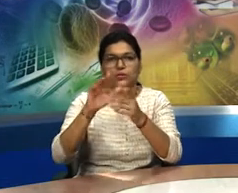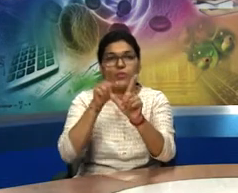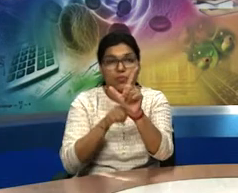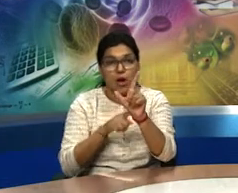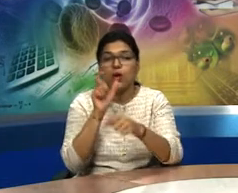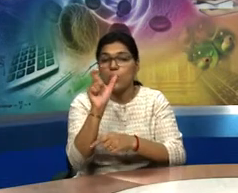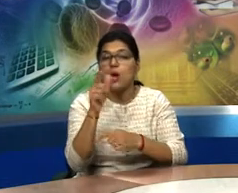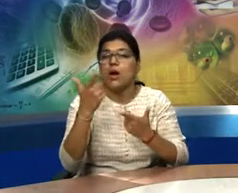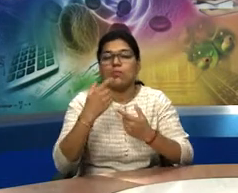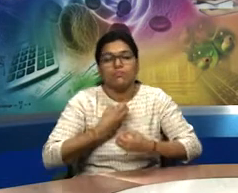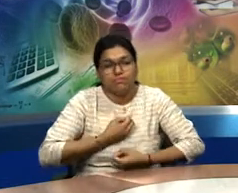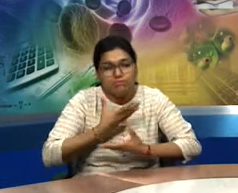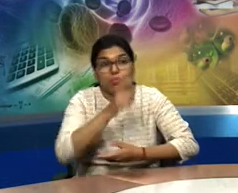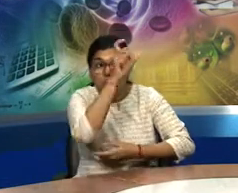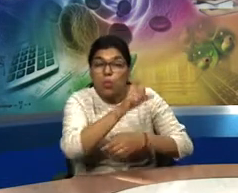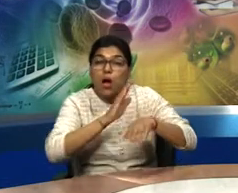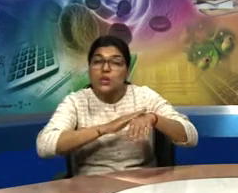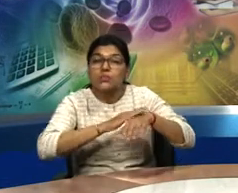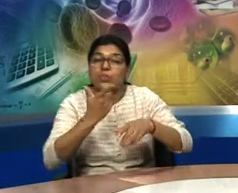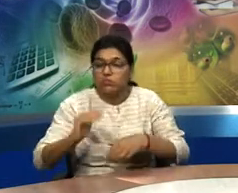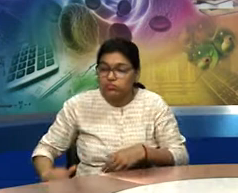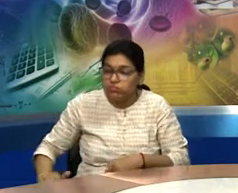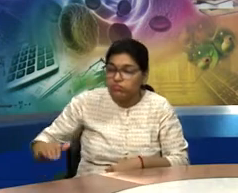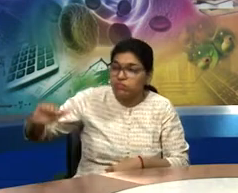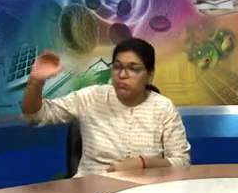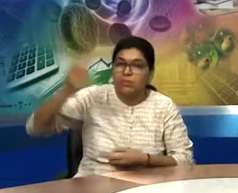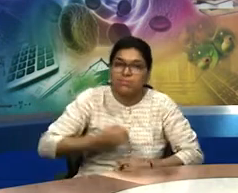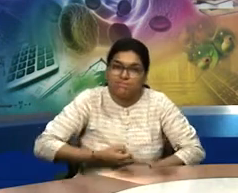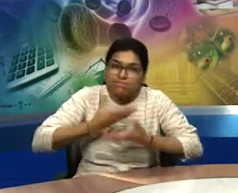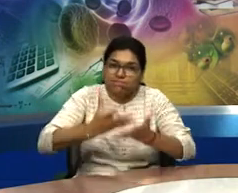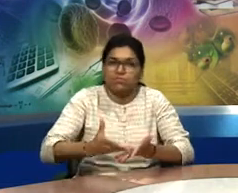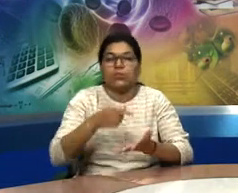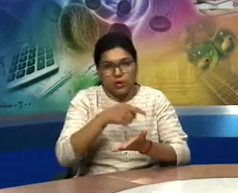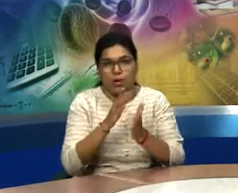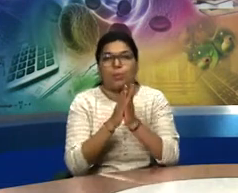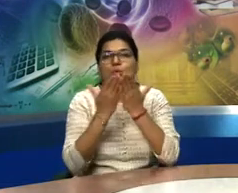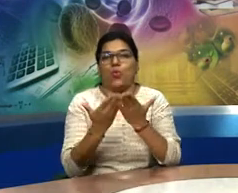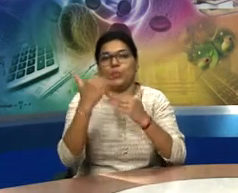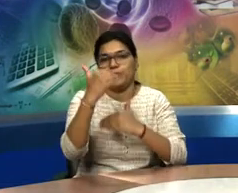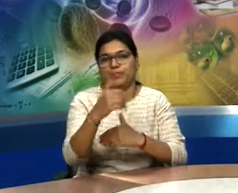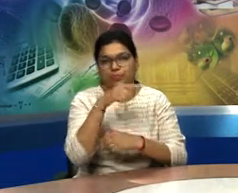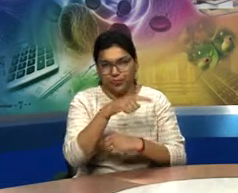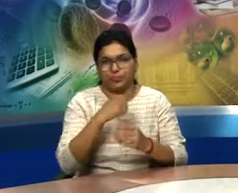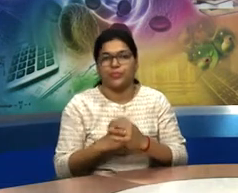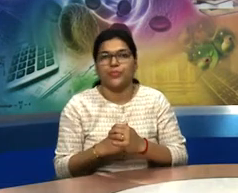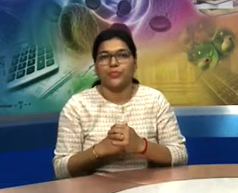This word autobiography means a person when he himself writes own story.